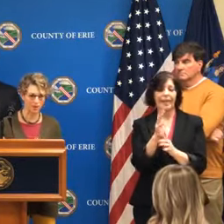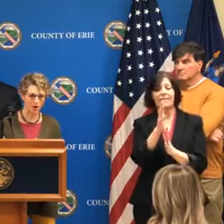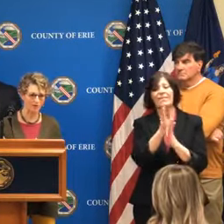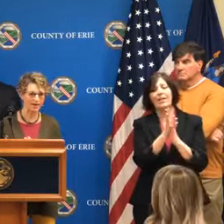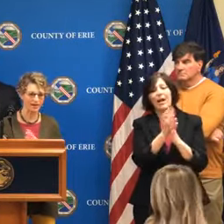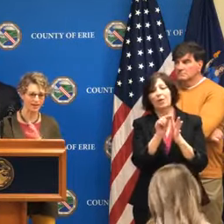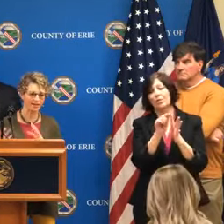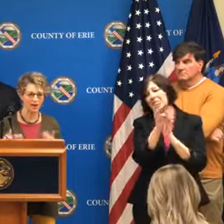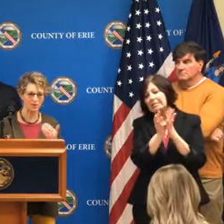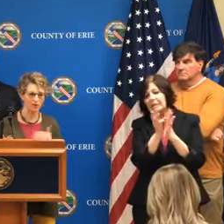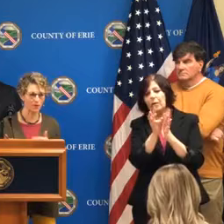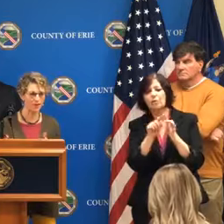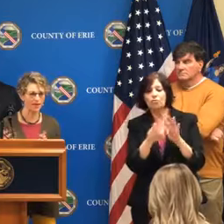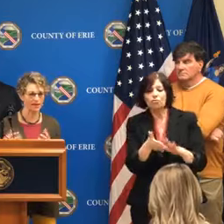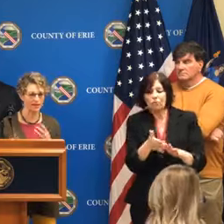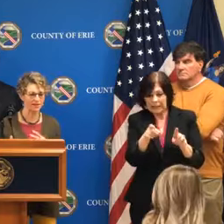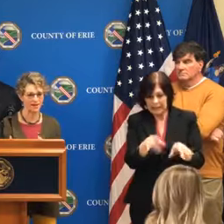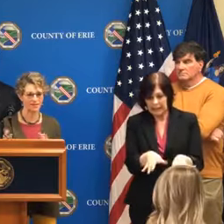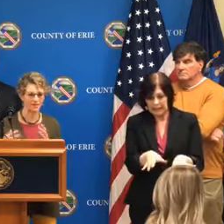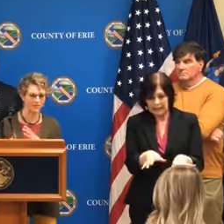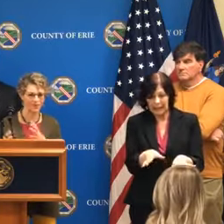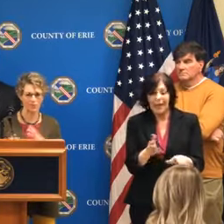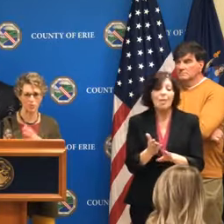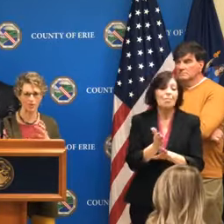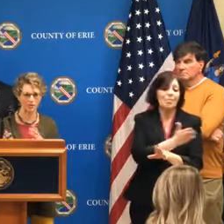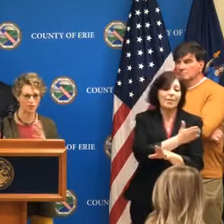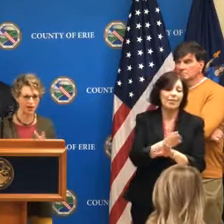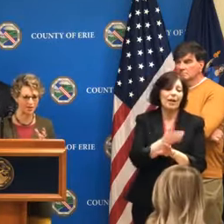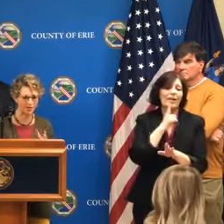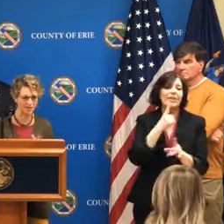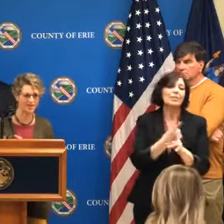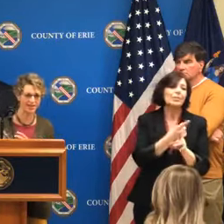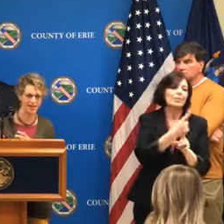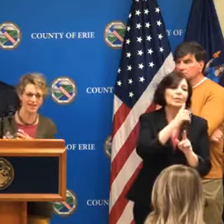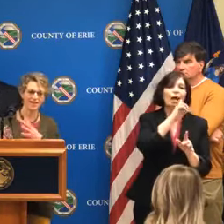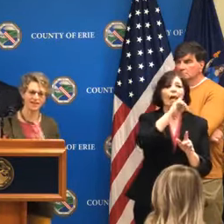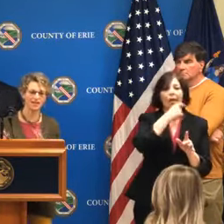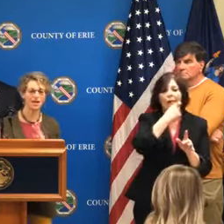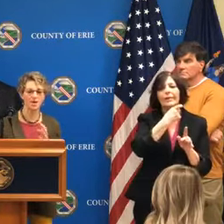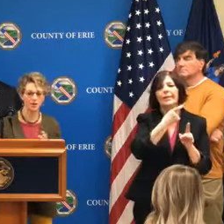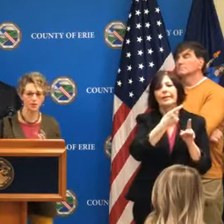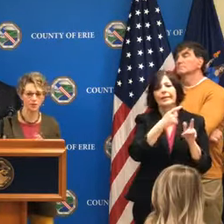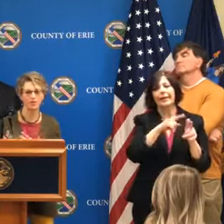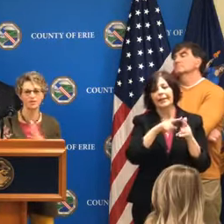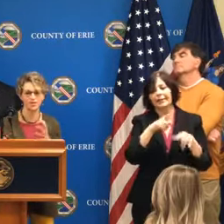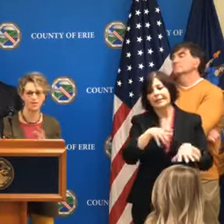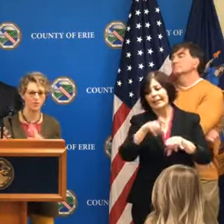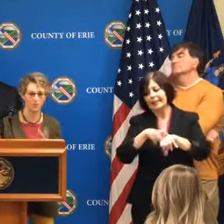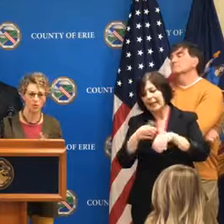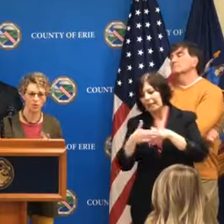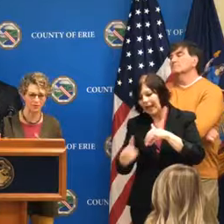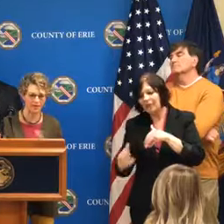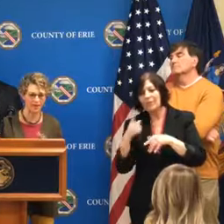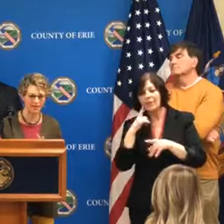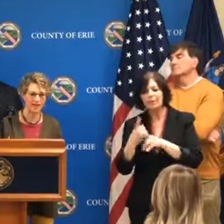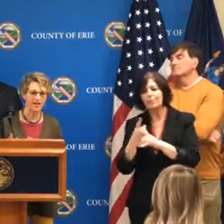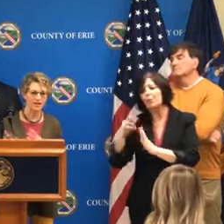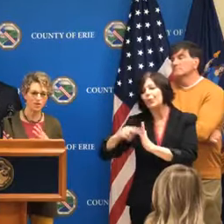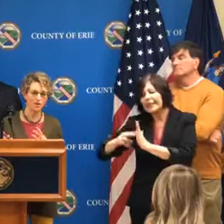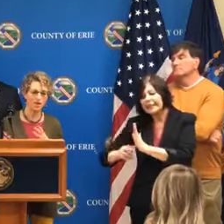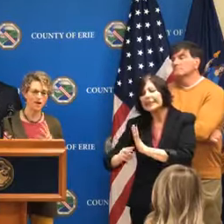to run, and before that, it takes time to do the appropriate extractions, and then it takes time afterwards to do the appropriate